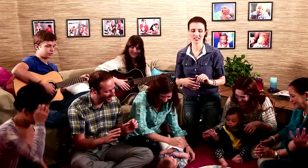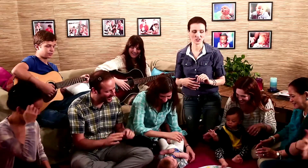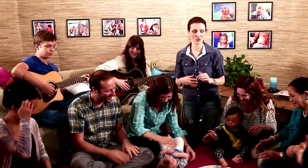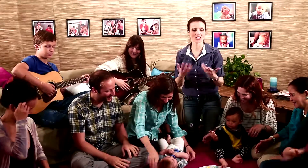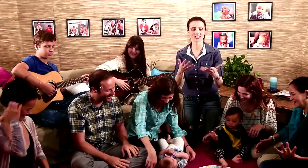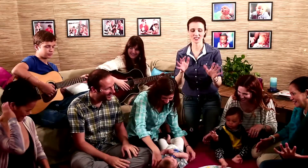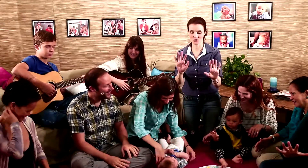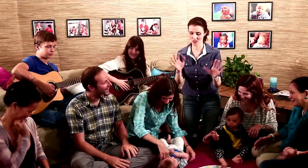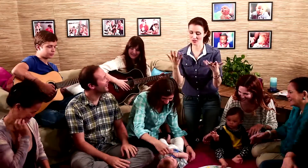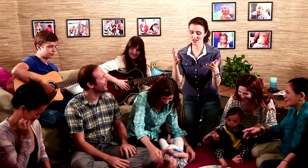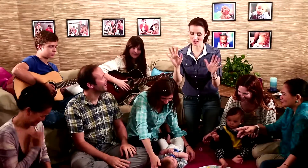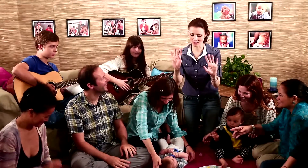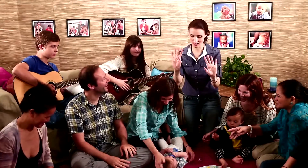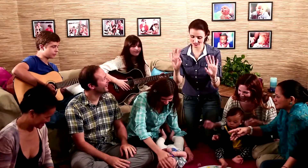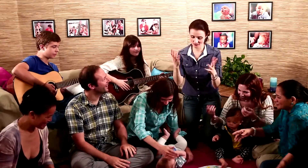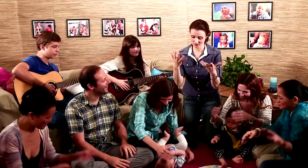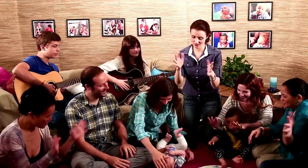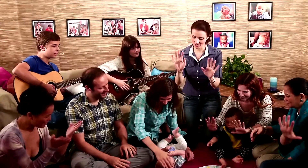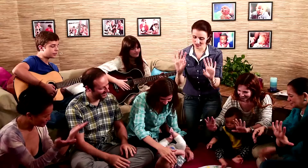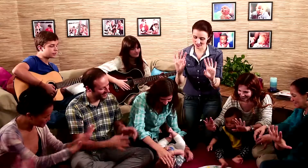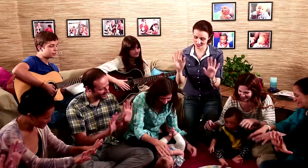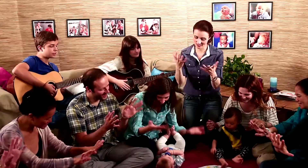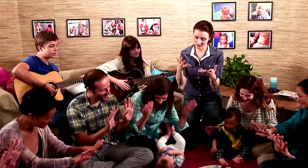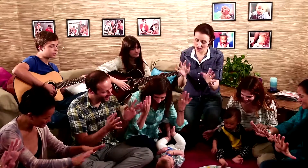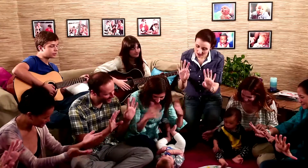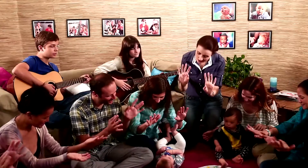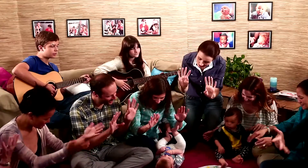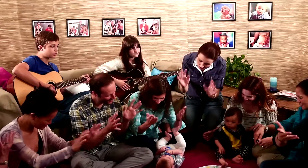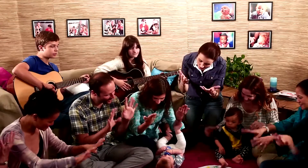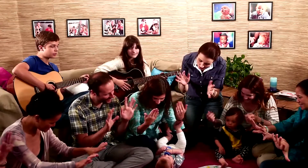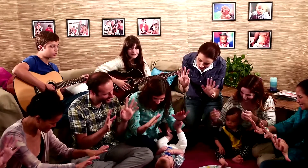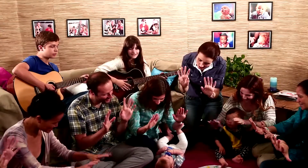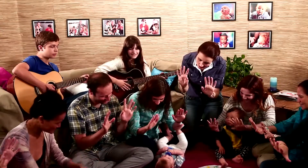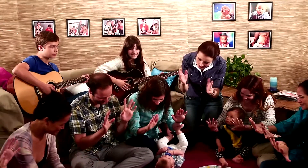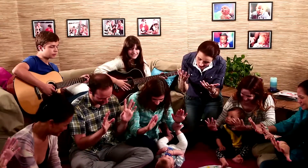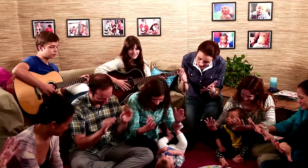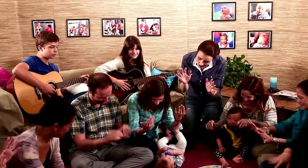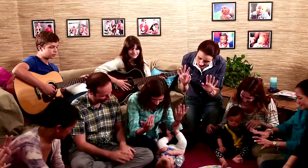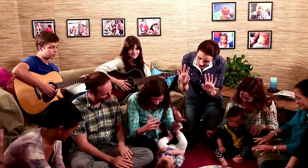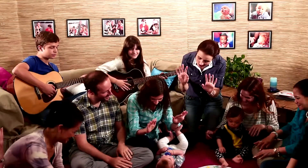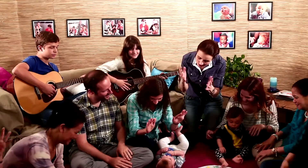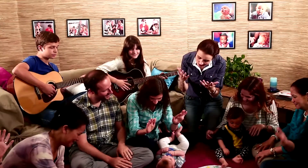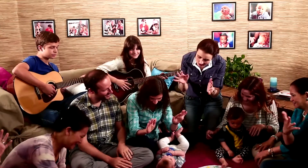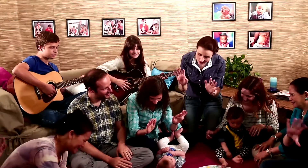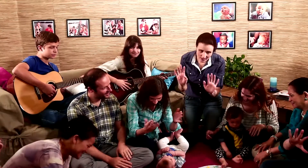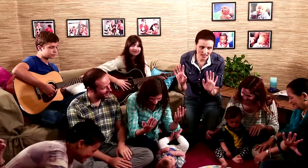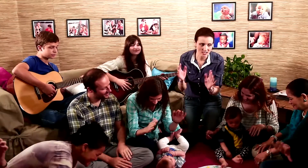You got it. This is where you would say, all done, all done, all done, all done, all done, all done. Let's ask them if